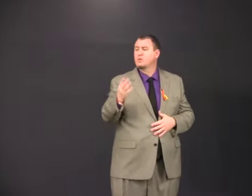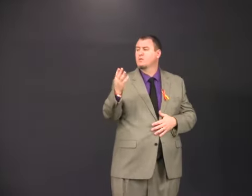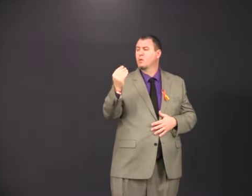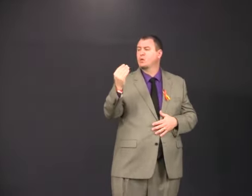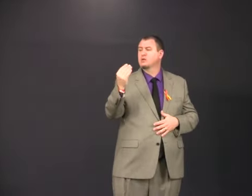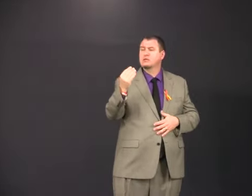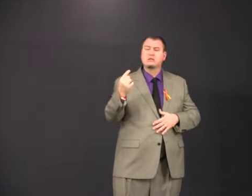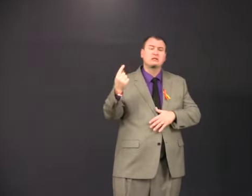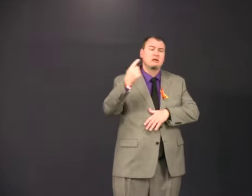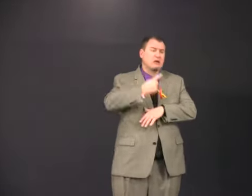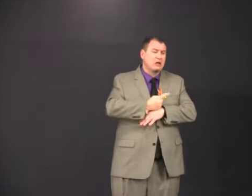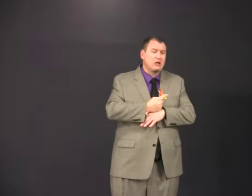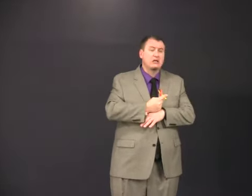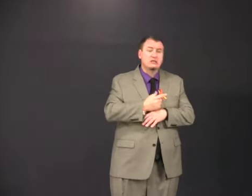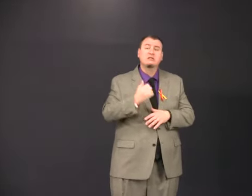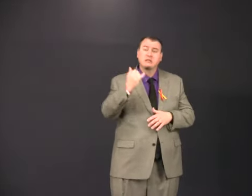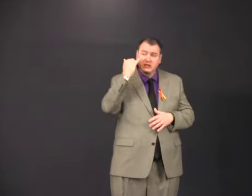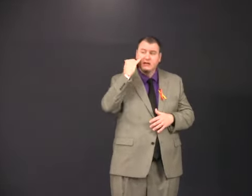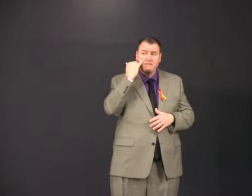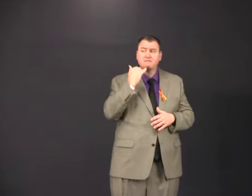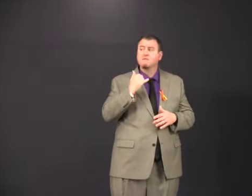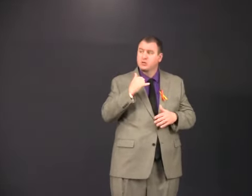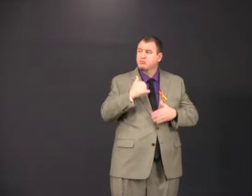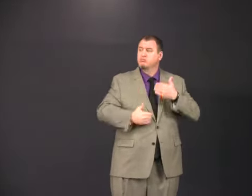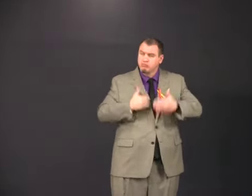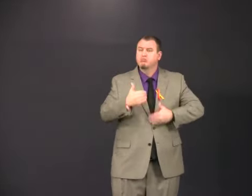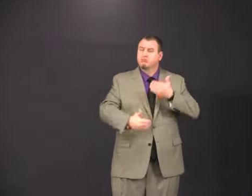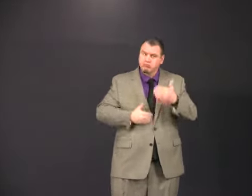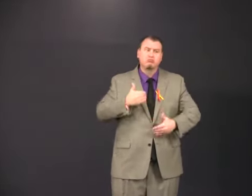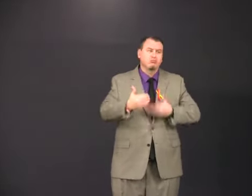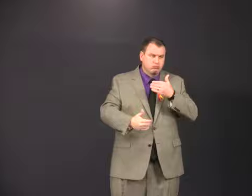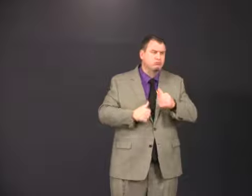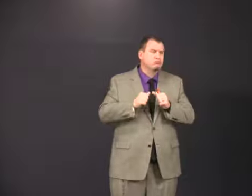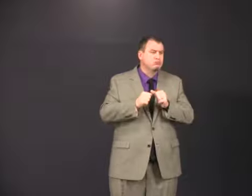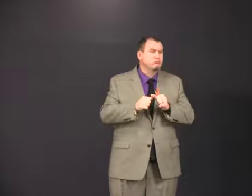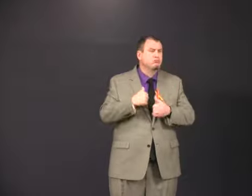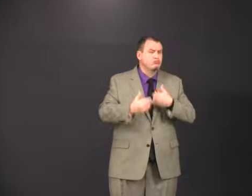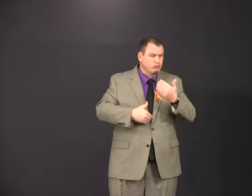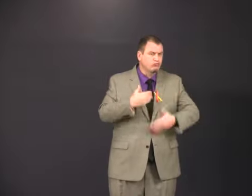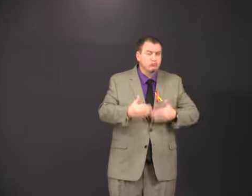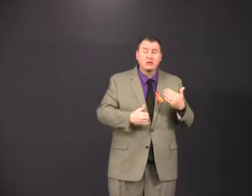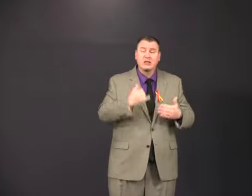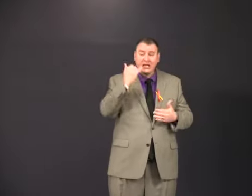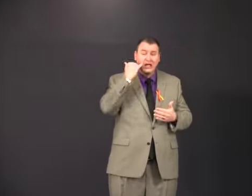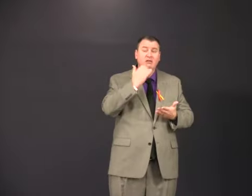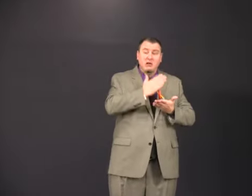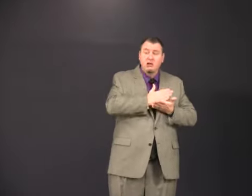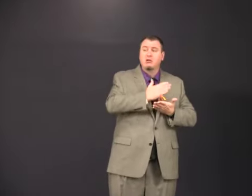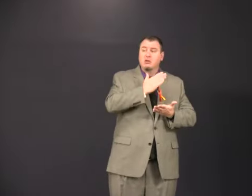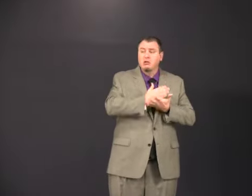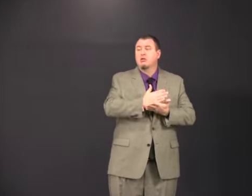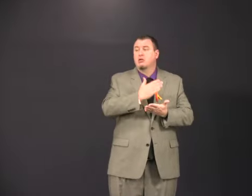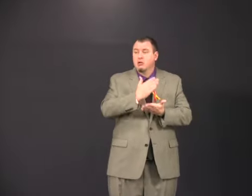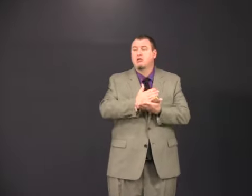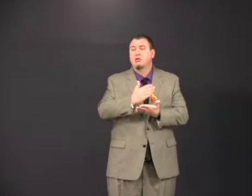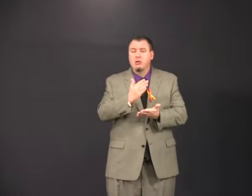about 10 to 14 days. If he, you know, kept on going, if he had to